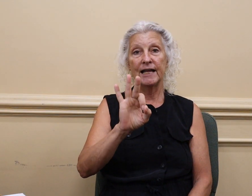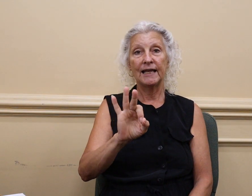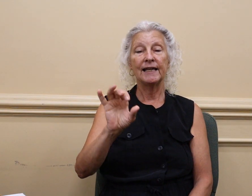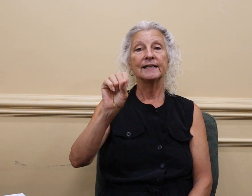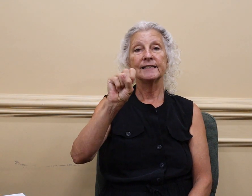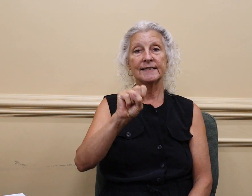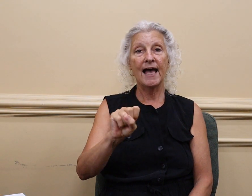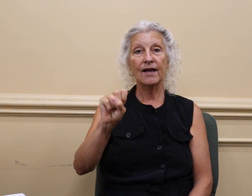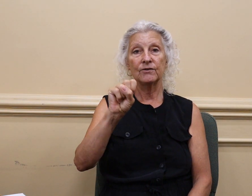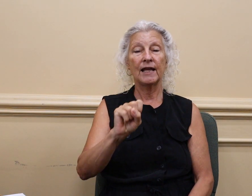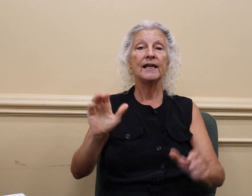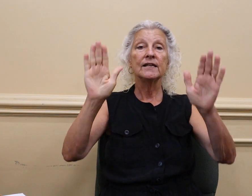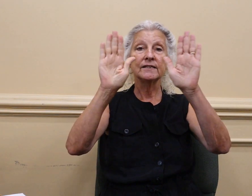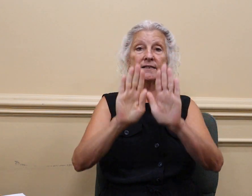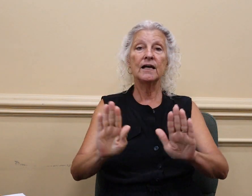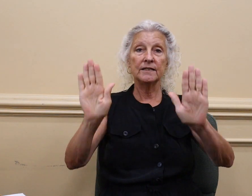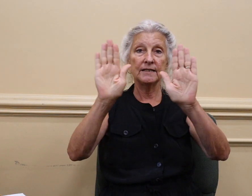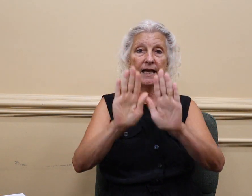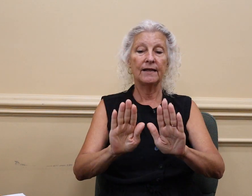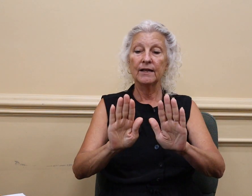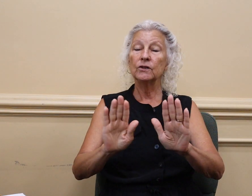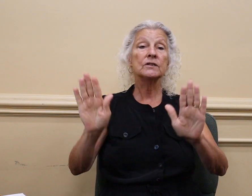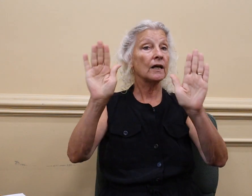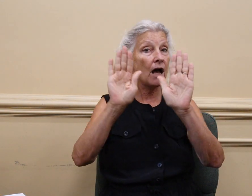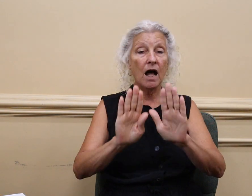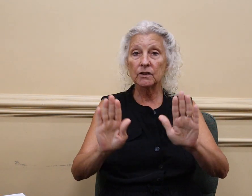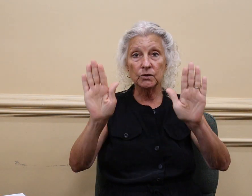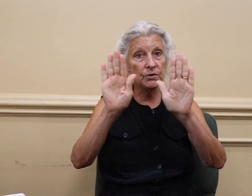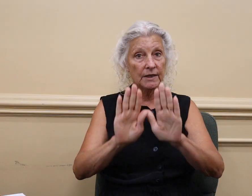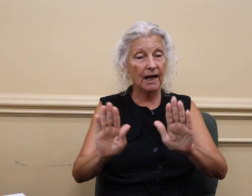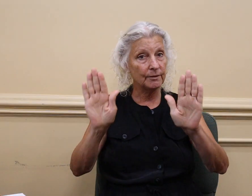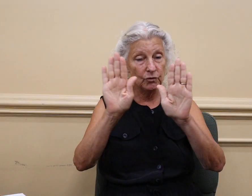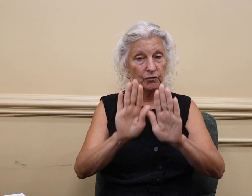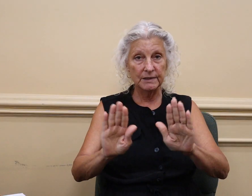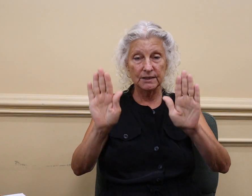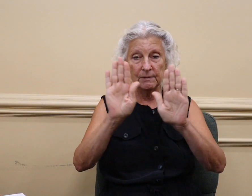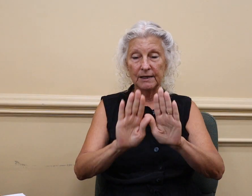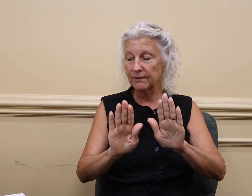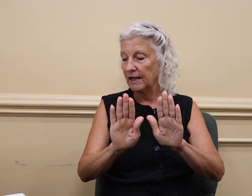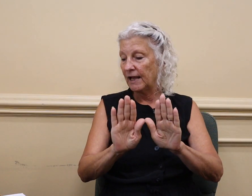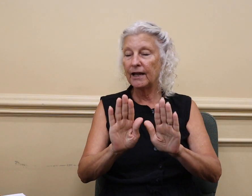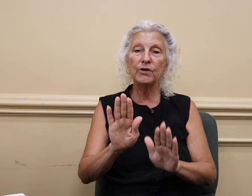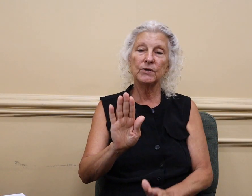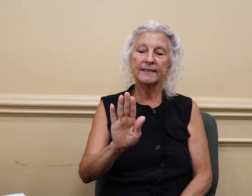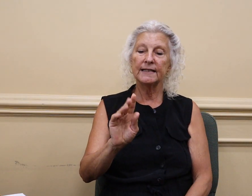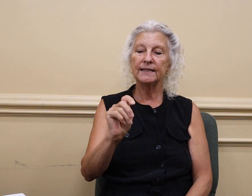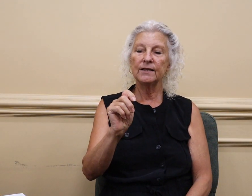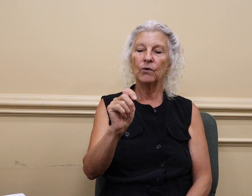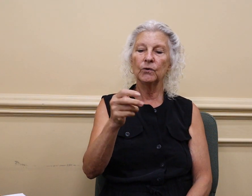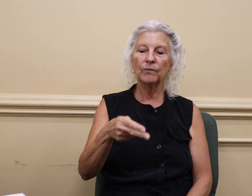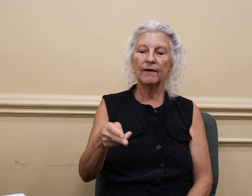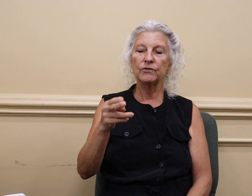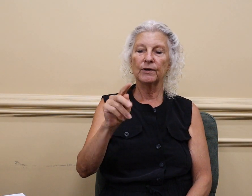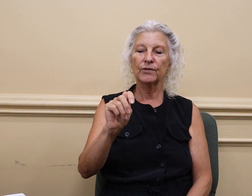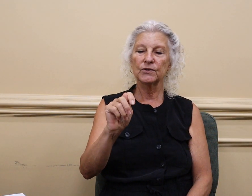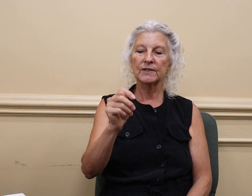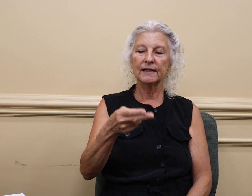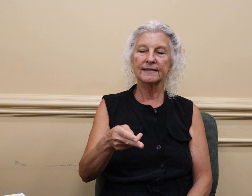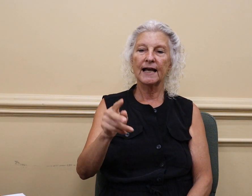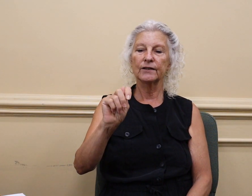Friday, Saturday, Sunday. Looks like a hallelujah kind of movement to me. And I noticed I did the old way of doing Thursday because I had learned